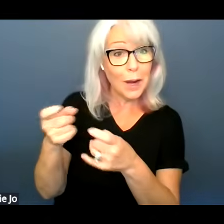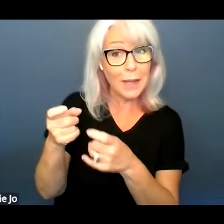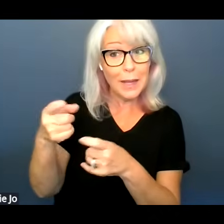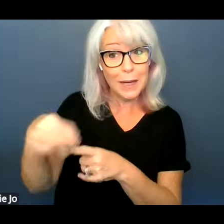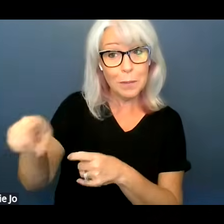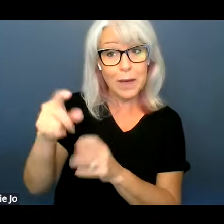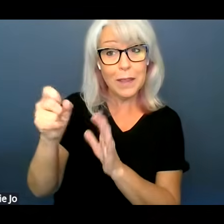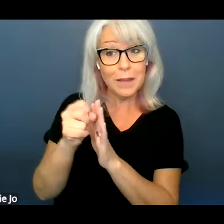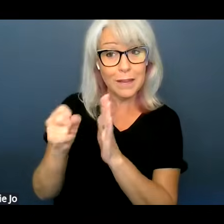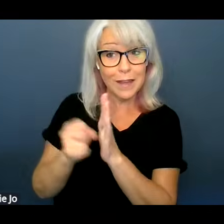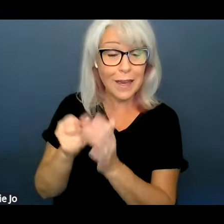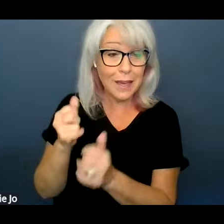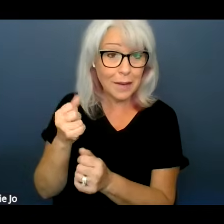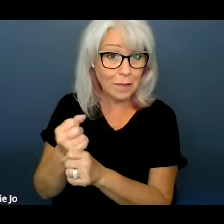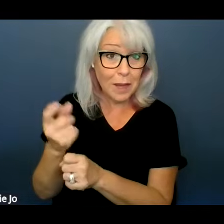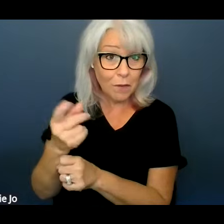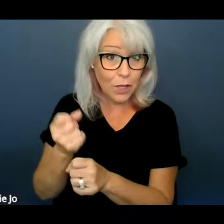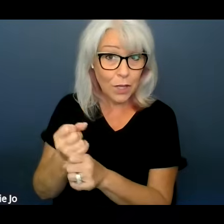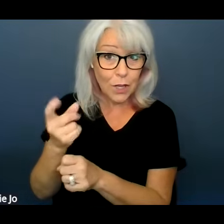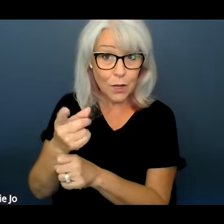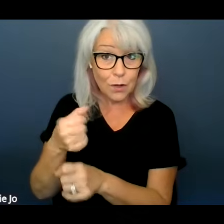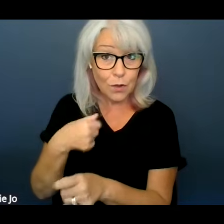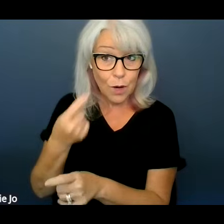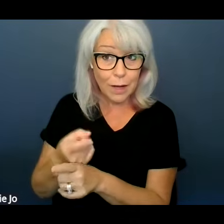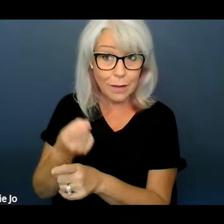every year. Is that correct?